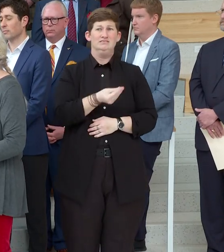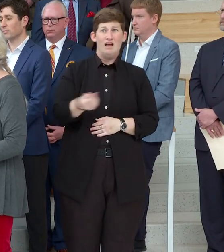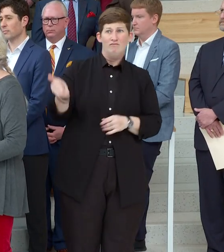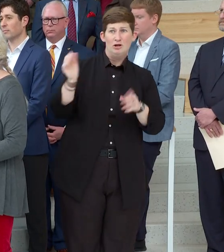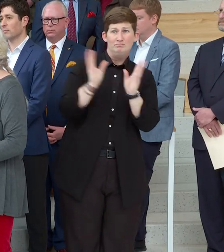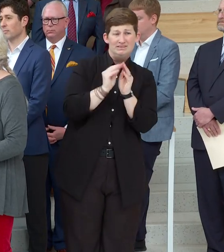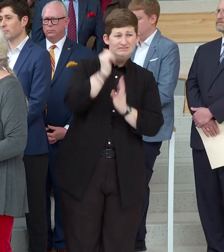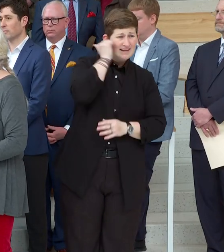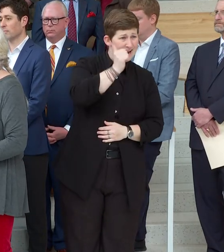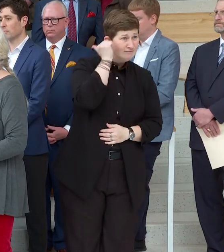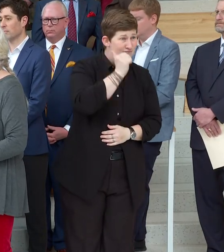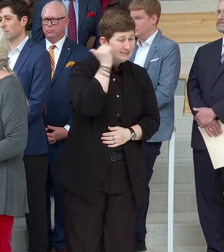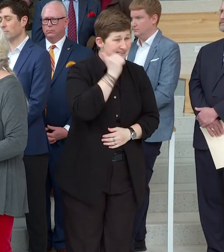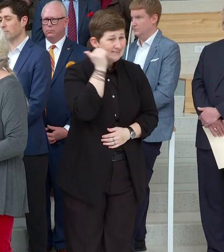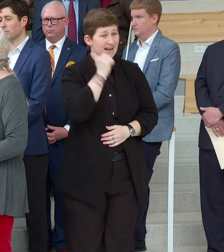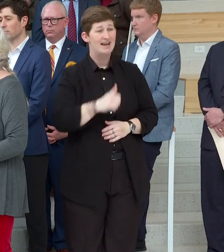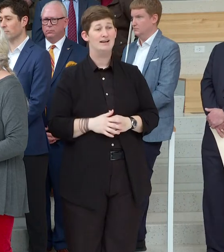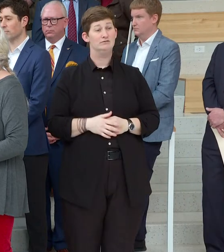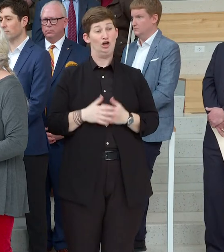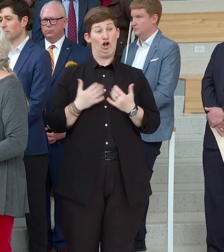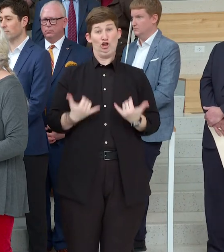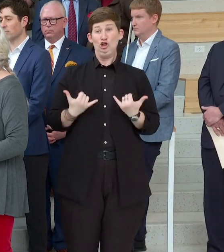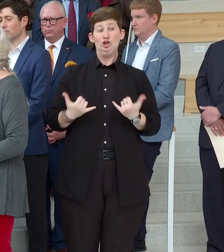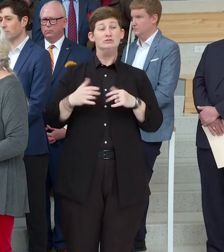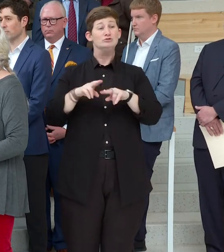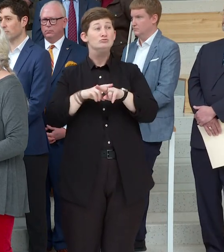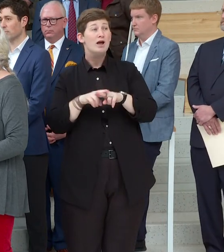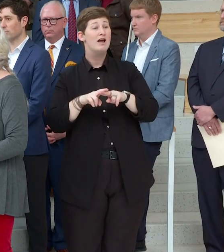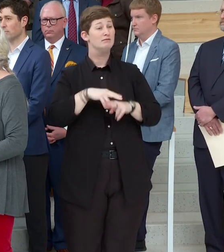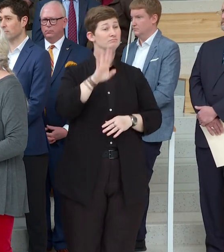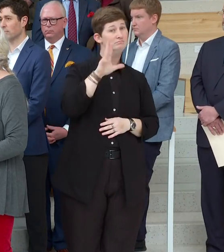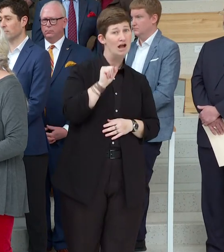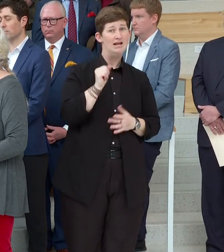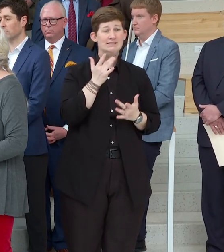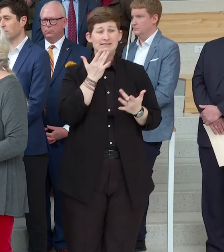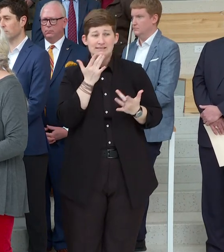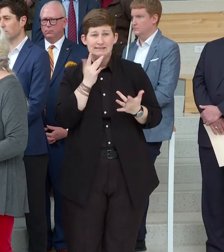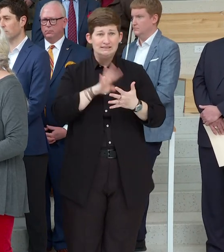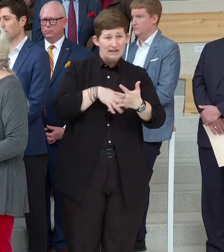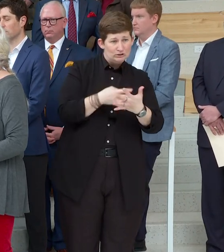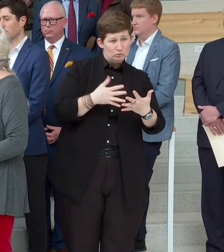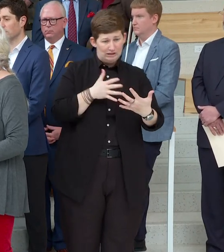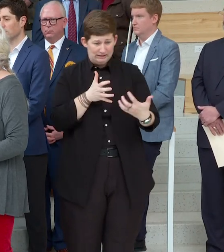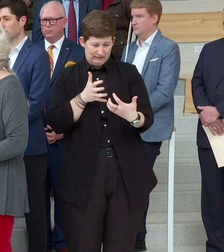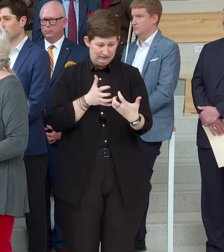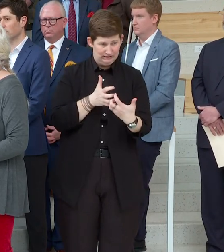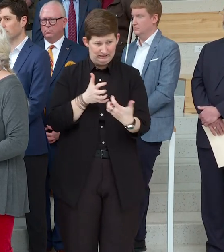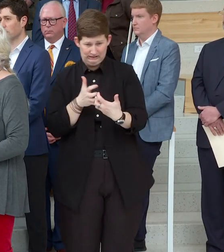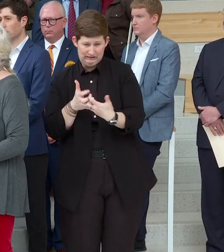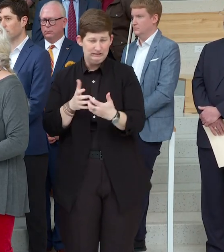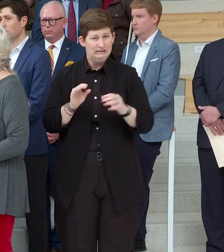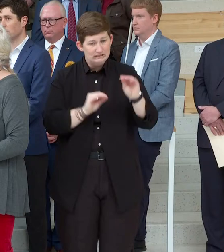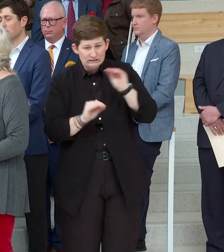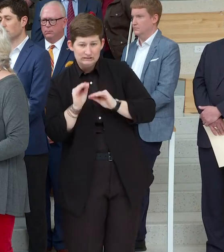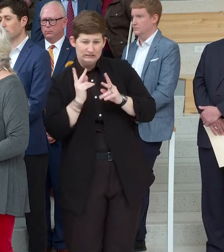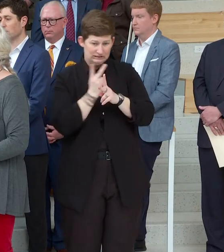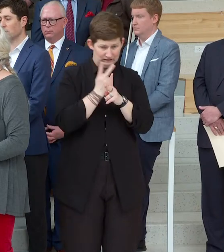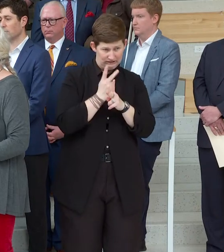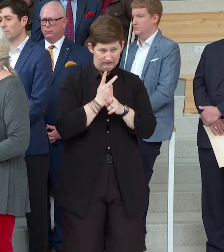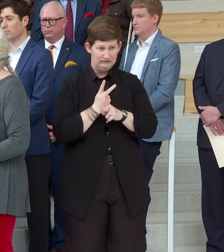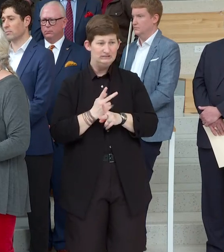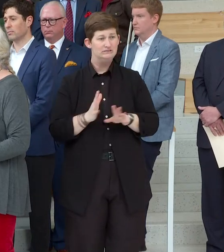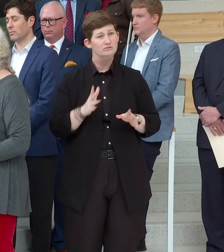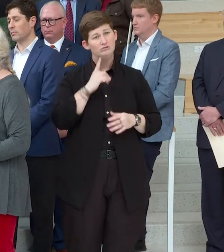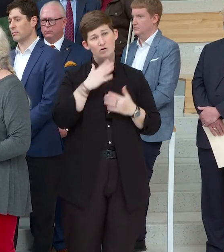current public transit system makes it a tight schedule in different locations virtually impossible to accomplish.